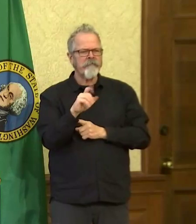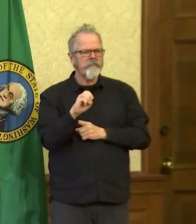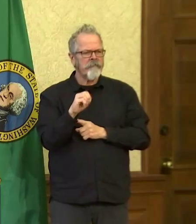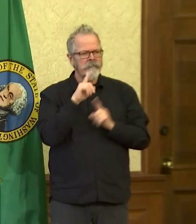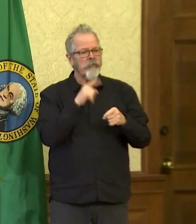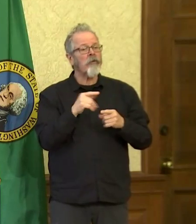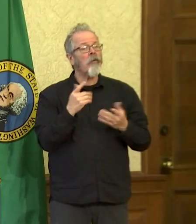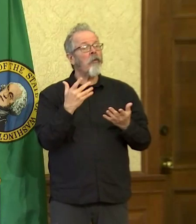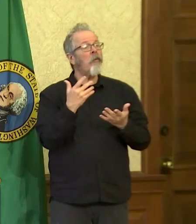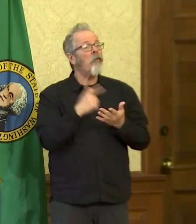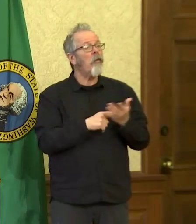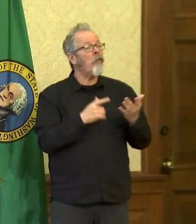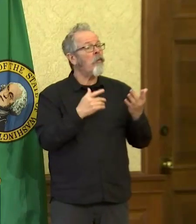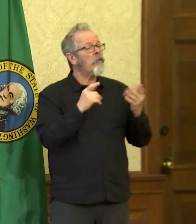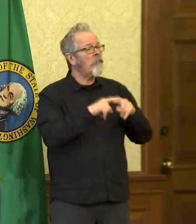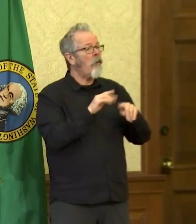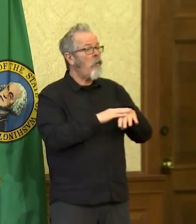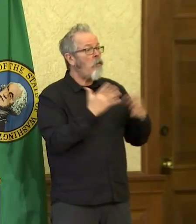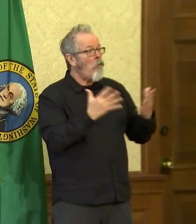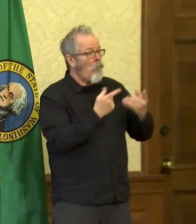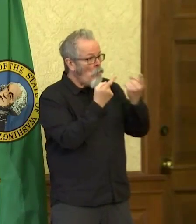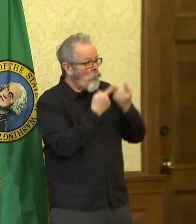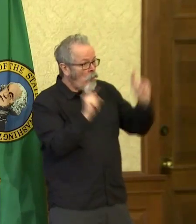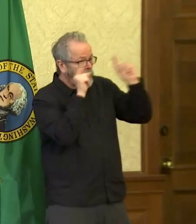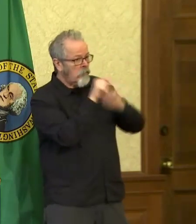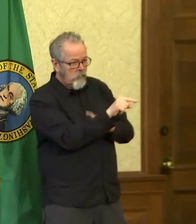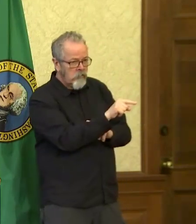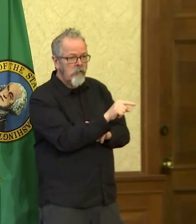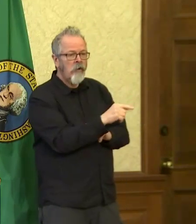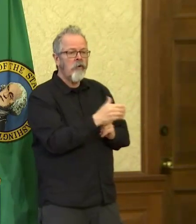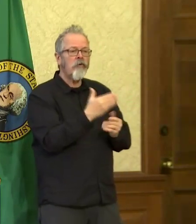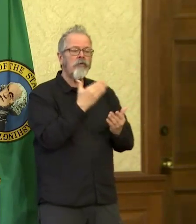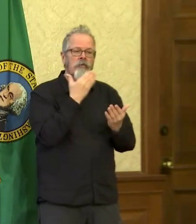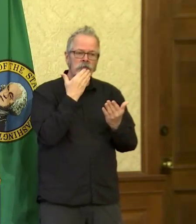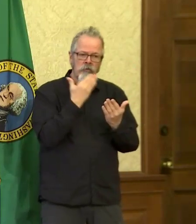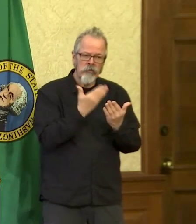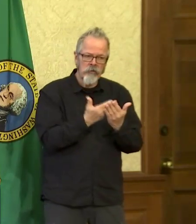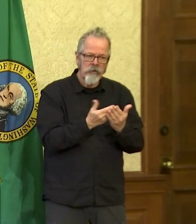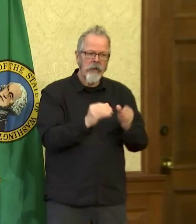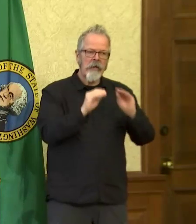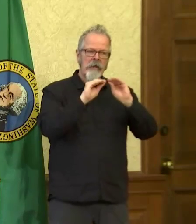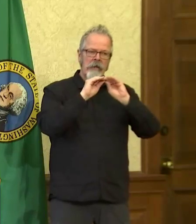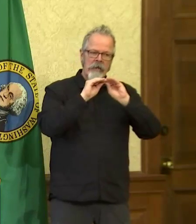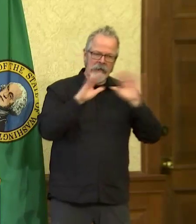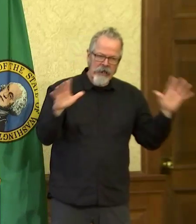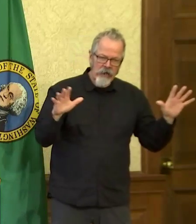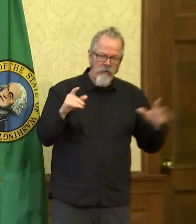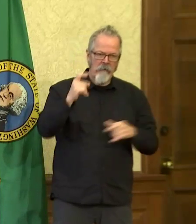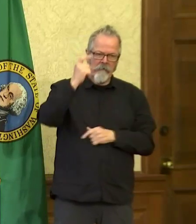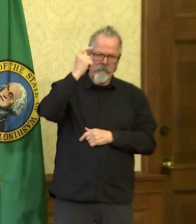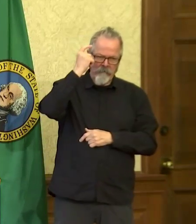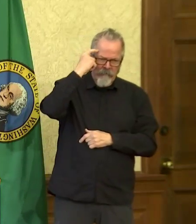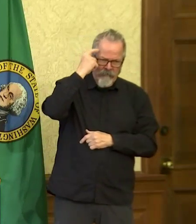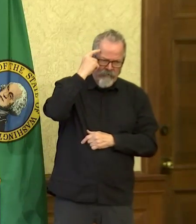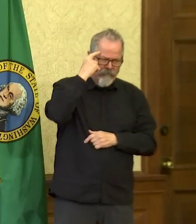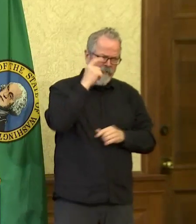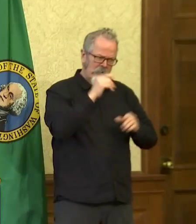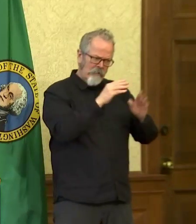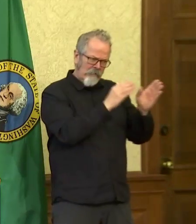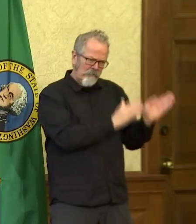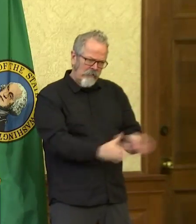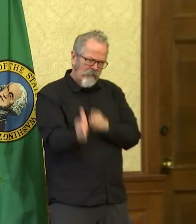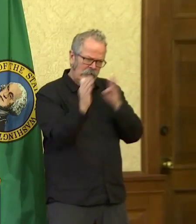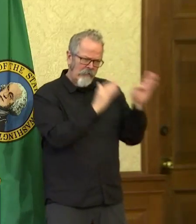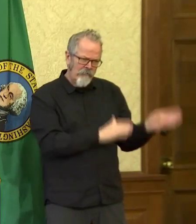is clear right now. If we had a wholesale reduction of social distancing, if we immediately treated this like a light